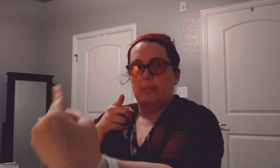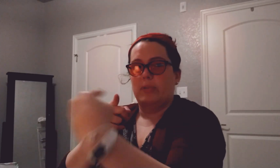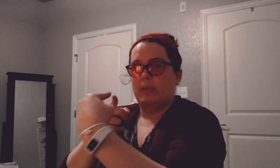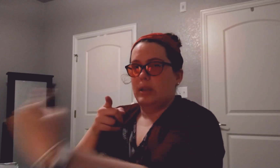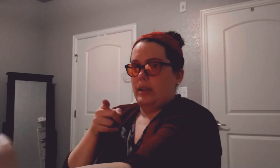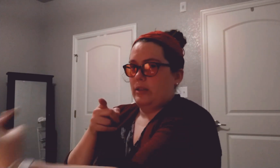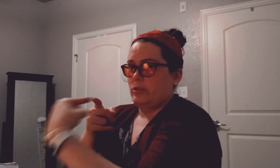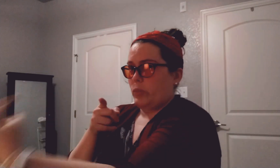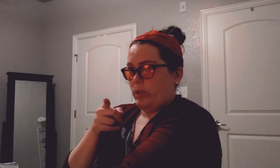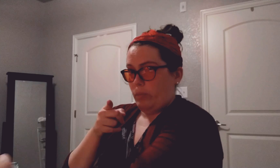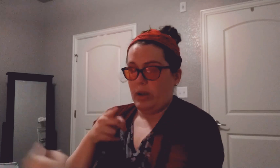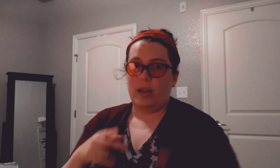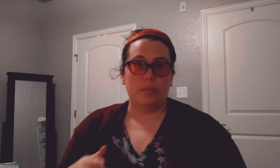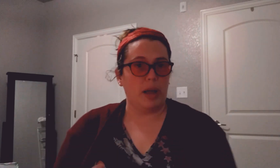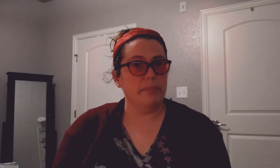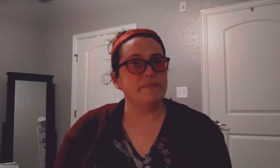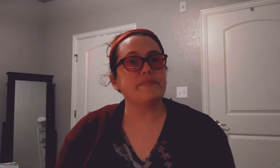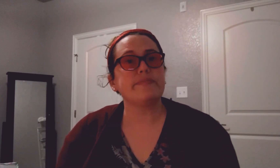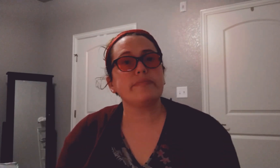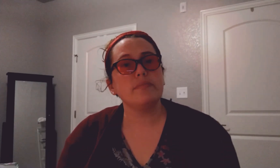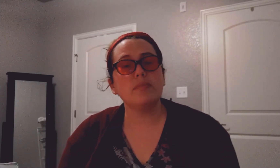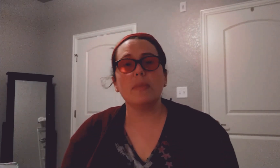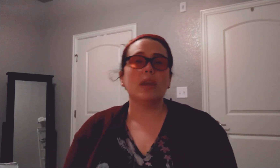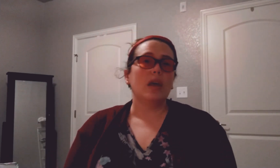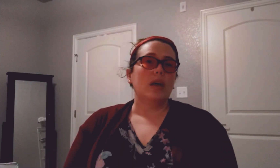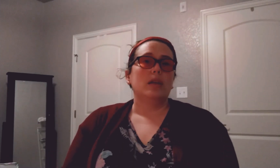times. Like there's more than one enemy.